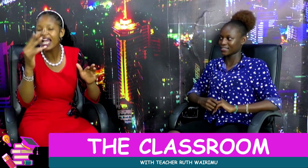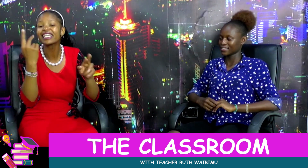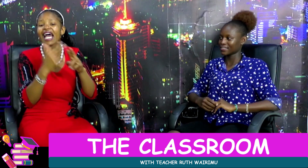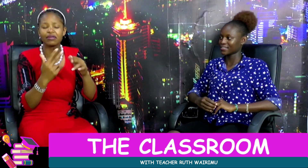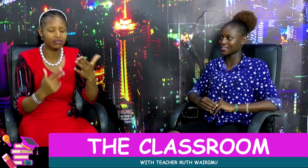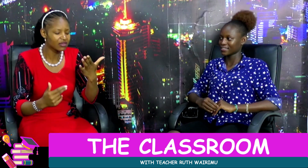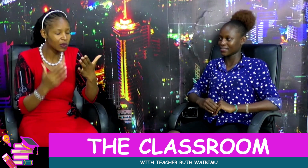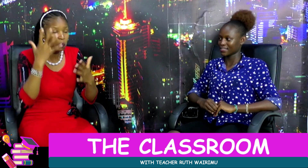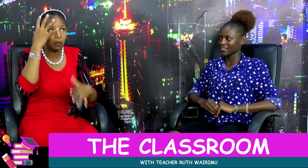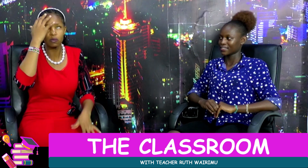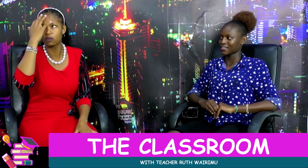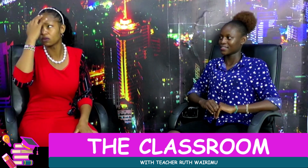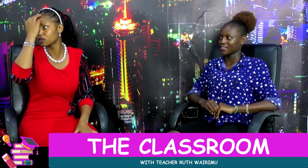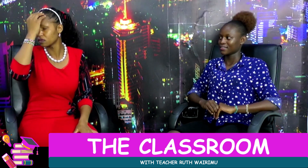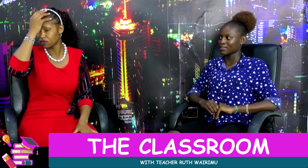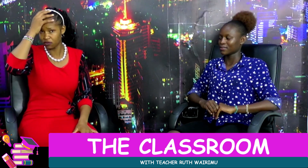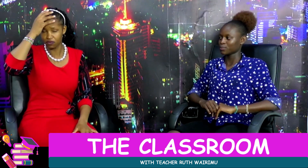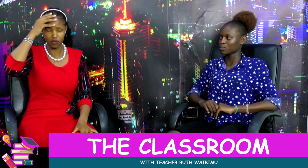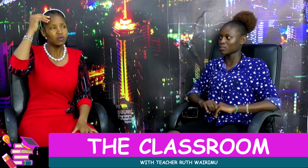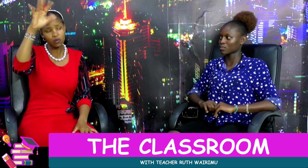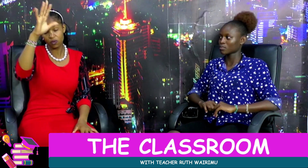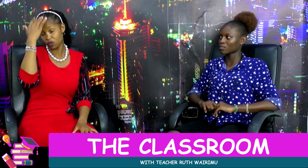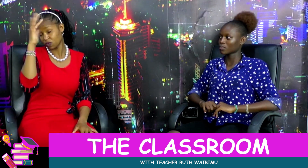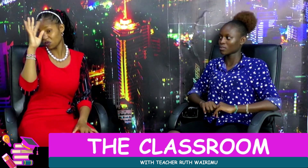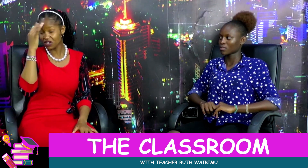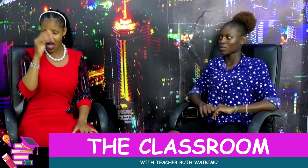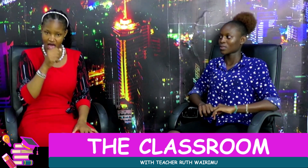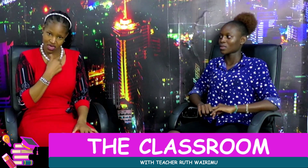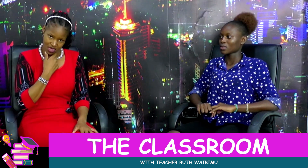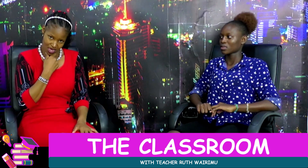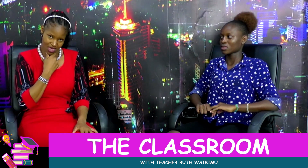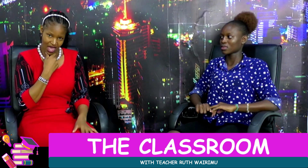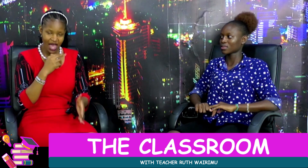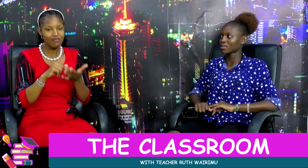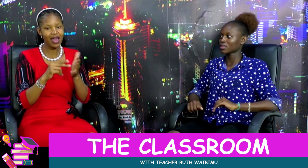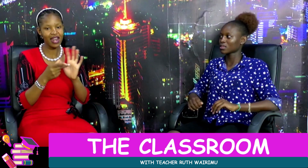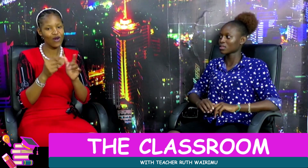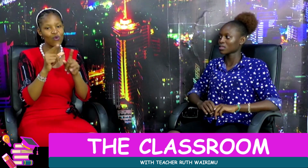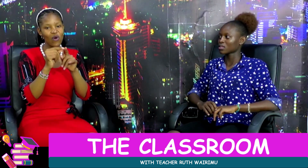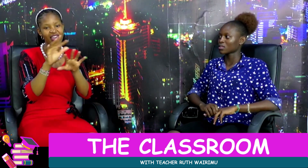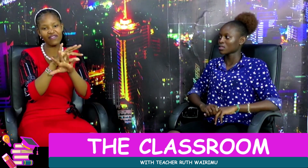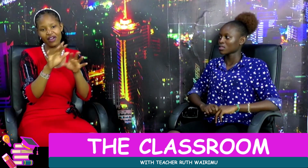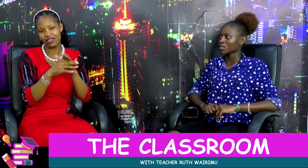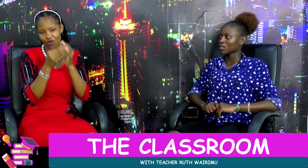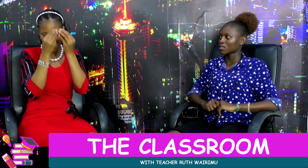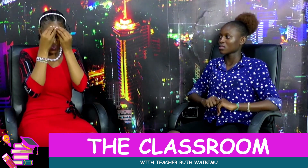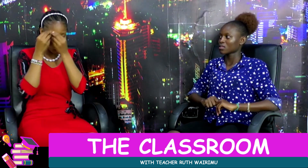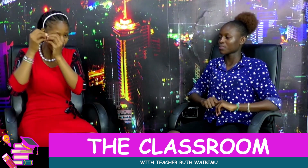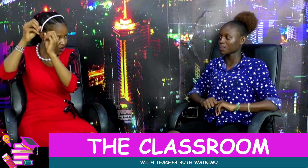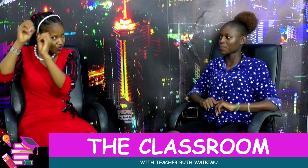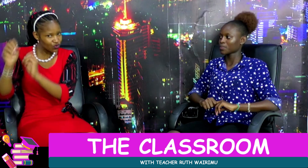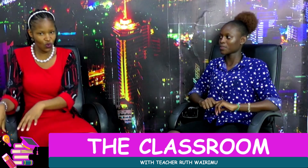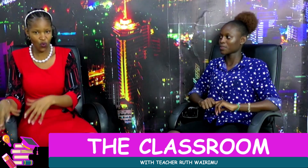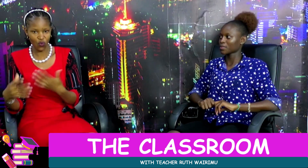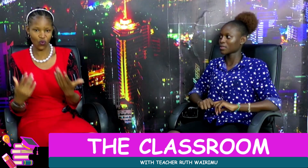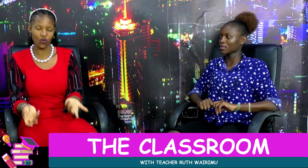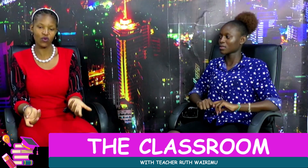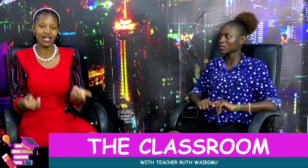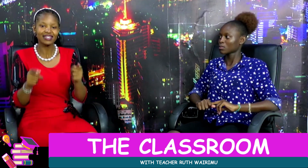to Mombasa? And when you show them the sign, they tend to forget. Please, if we are teaching something,